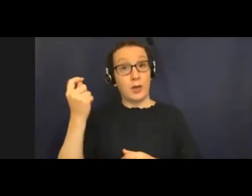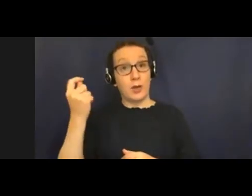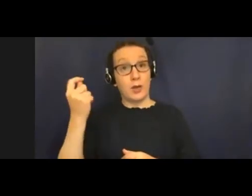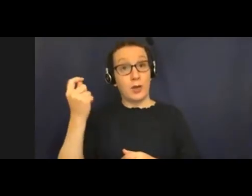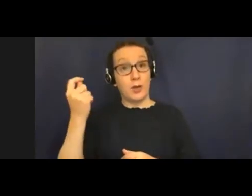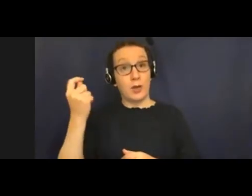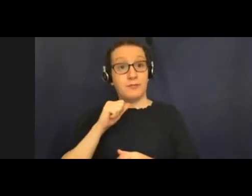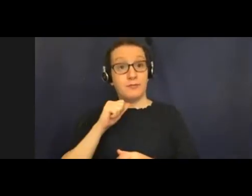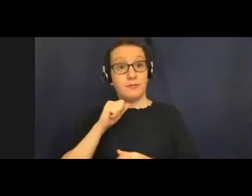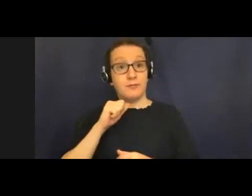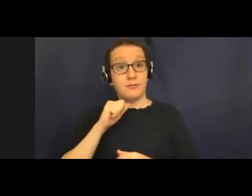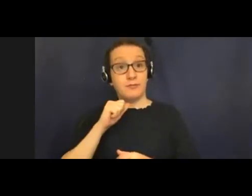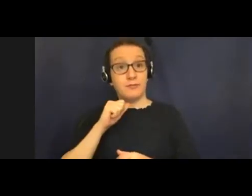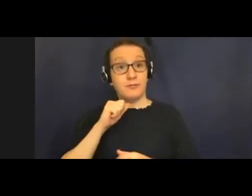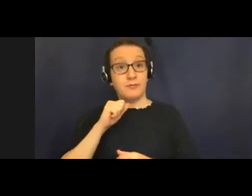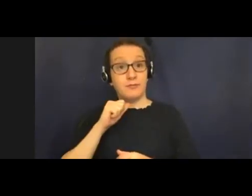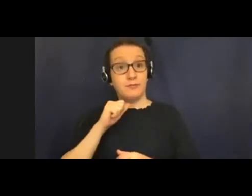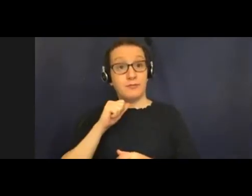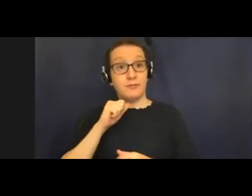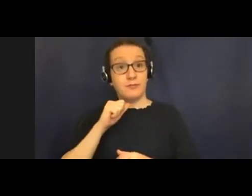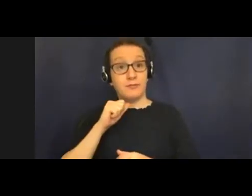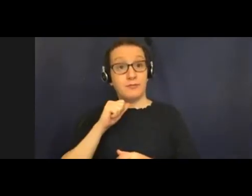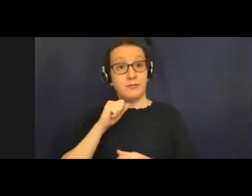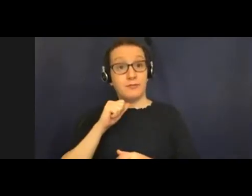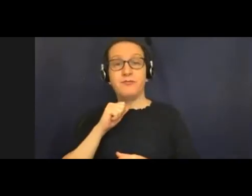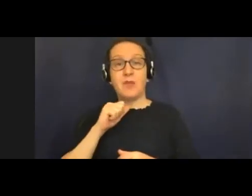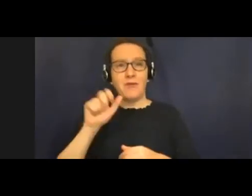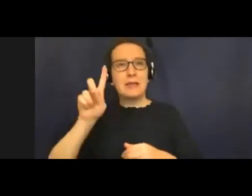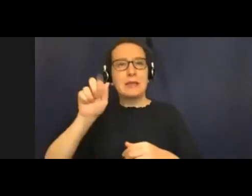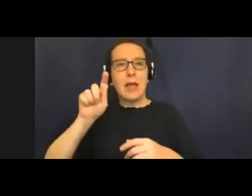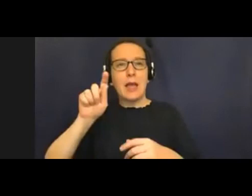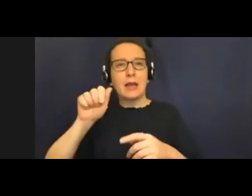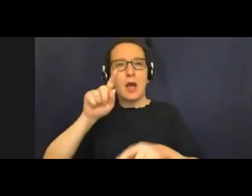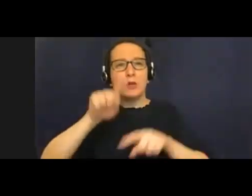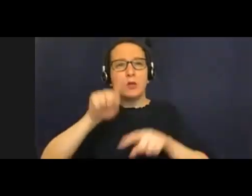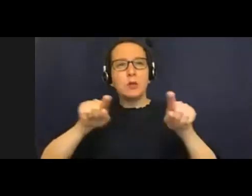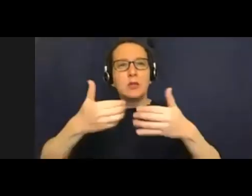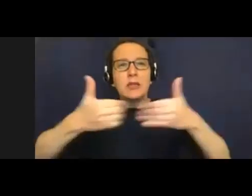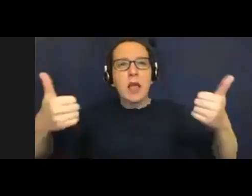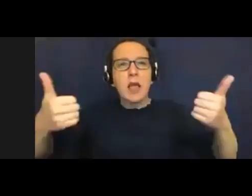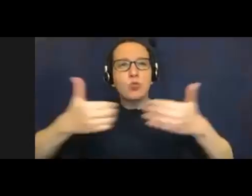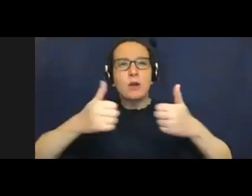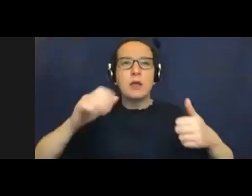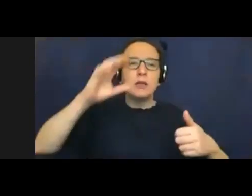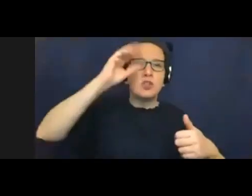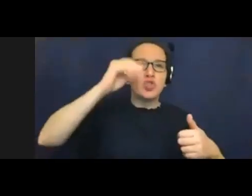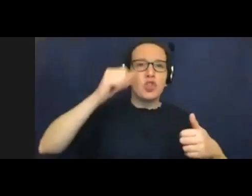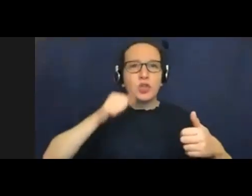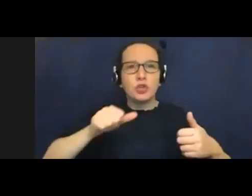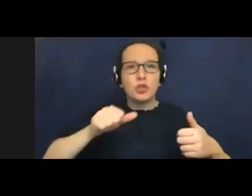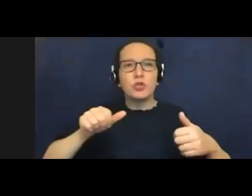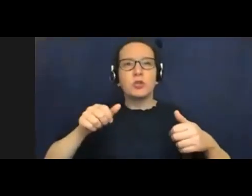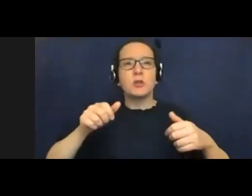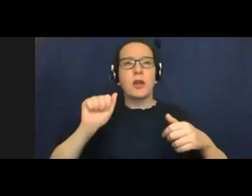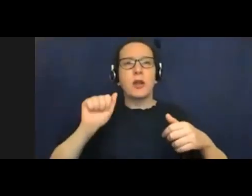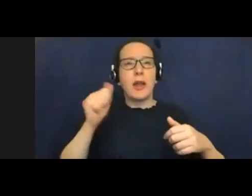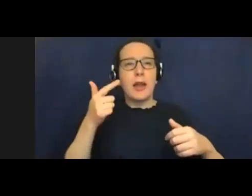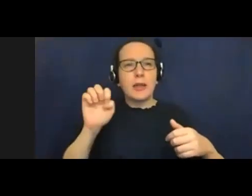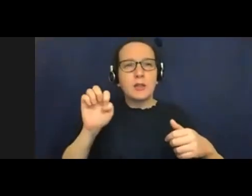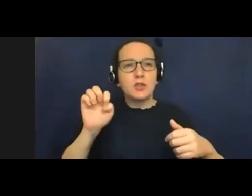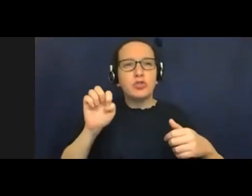Ukraine also doesn't collect disaggregated data on gender, age, types of disability,